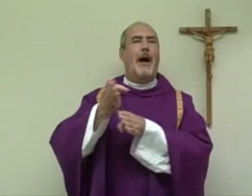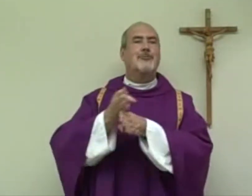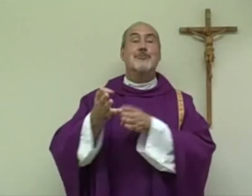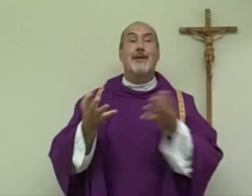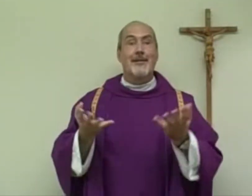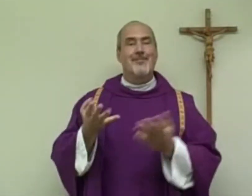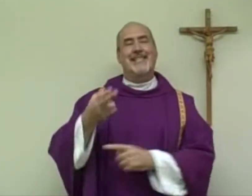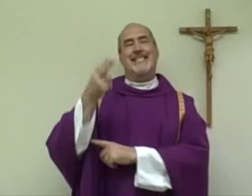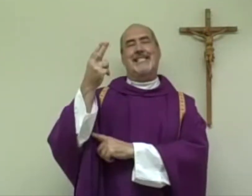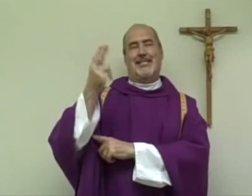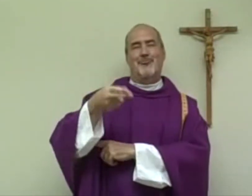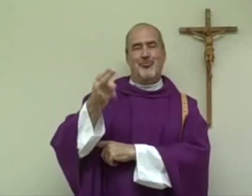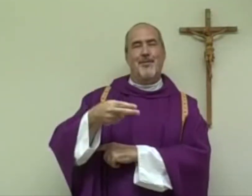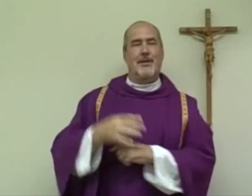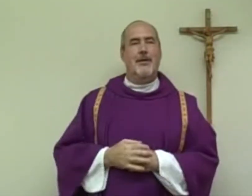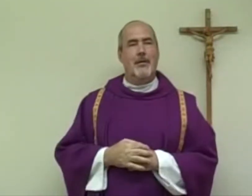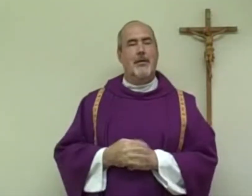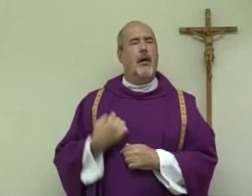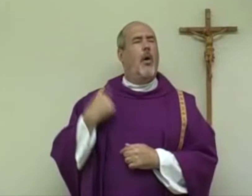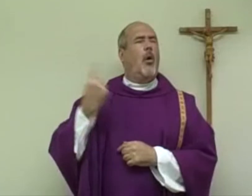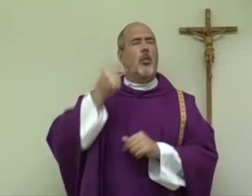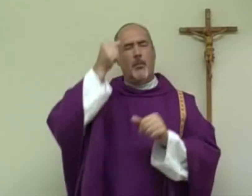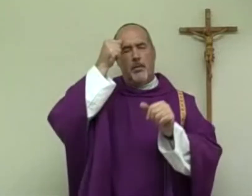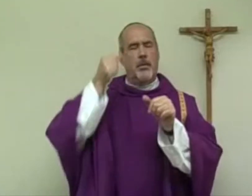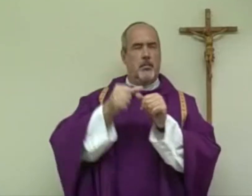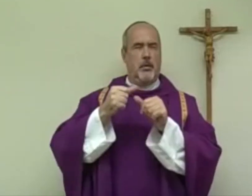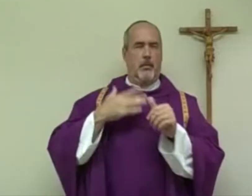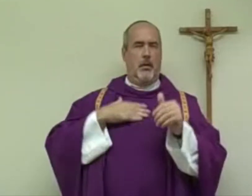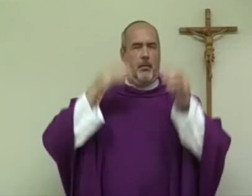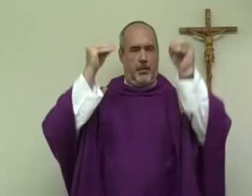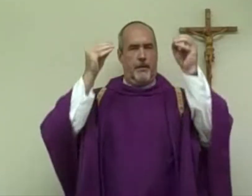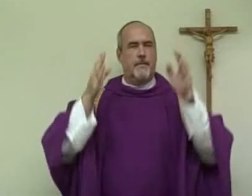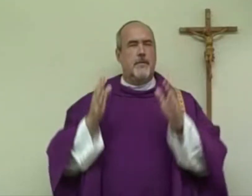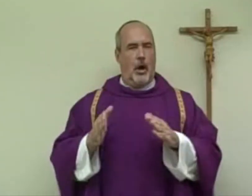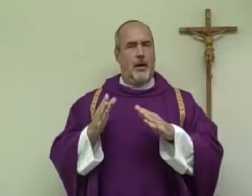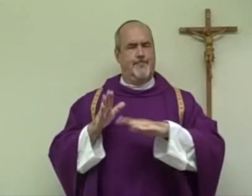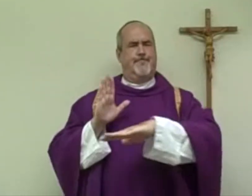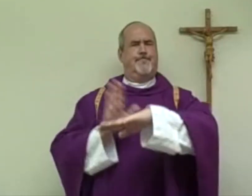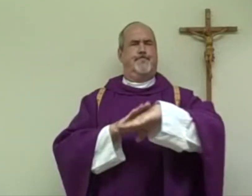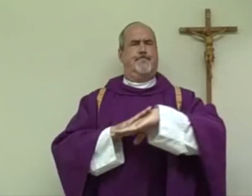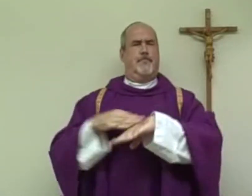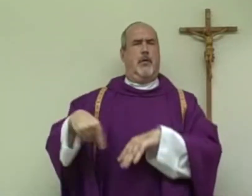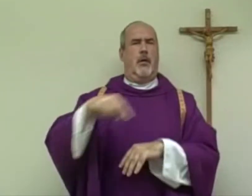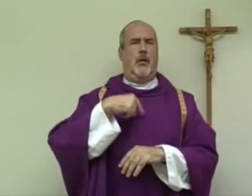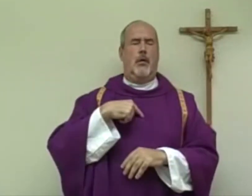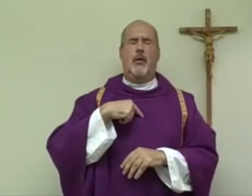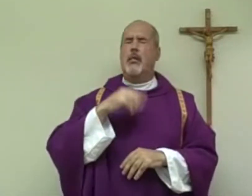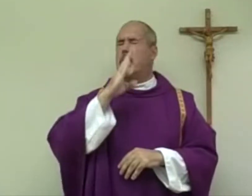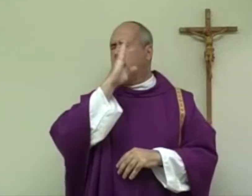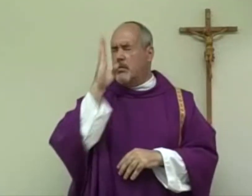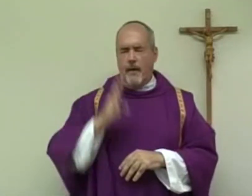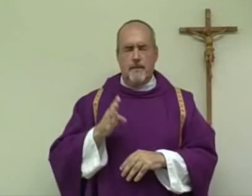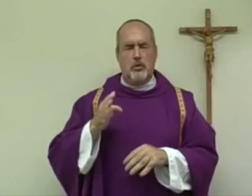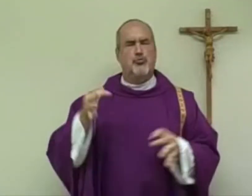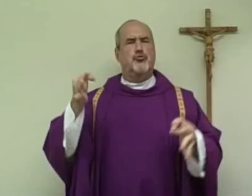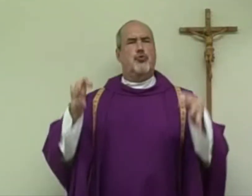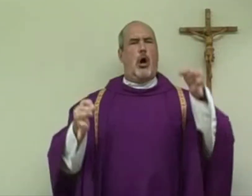Years ago, when I was a student at Gallaudet University, I majored in history, and I can recall one of my professors cautioning us